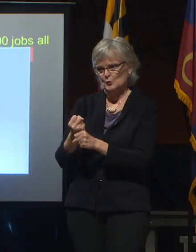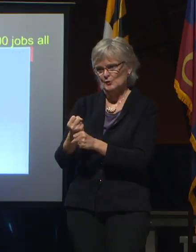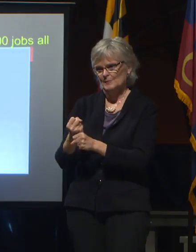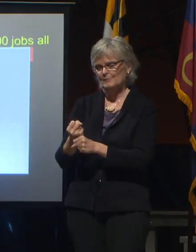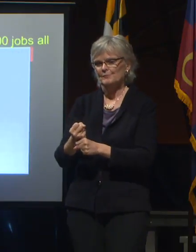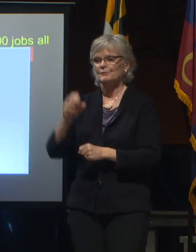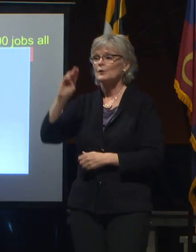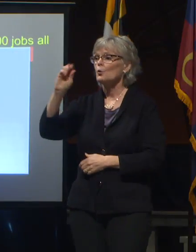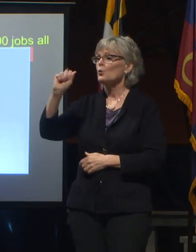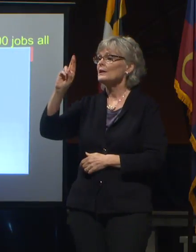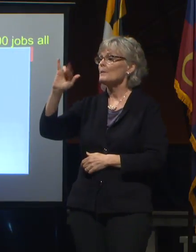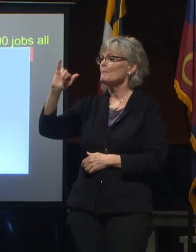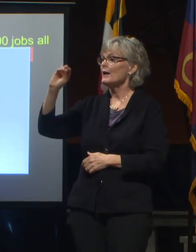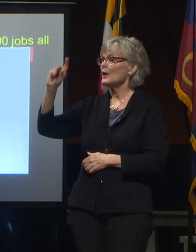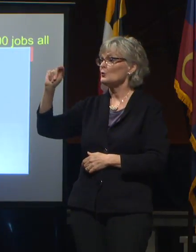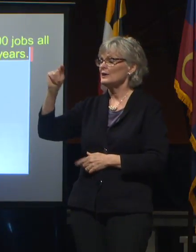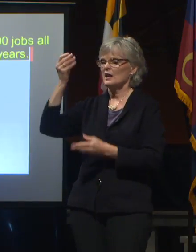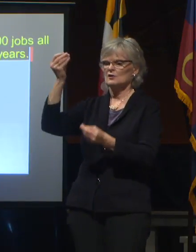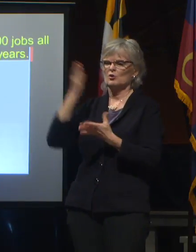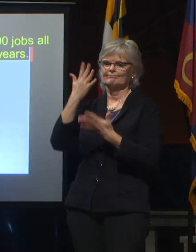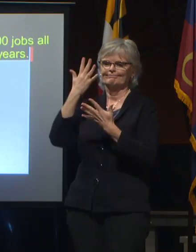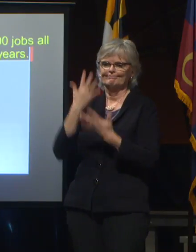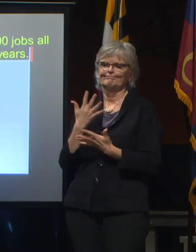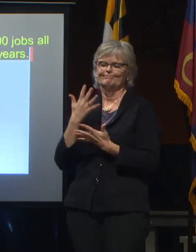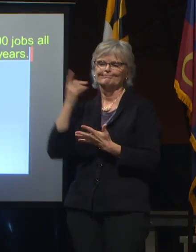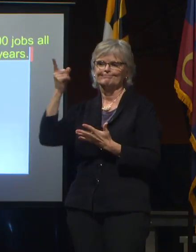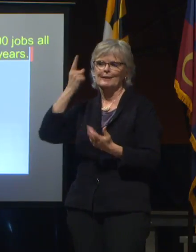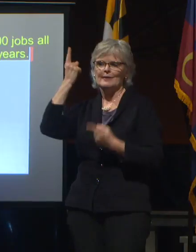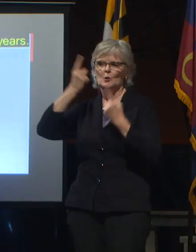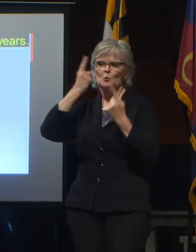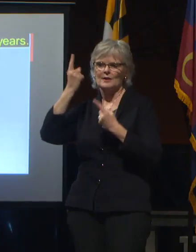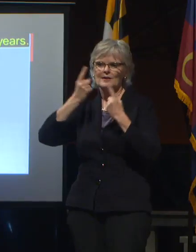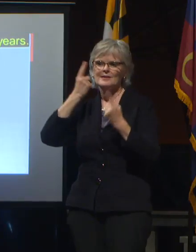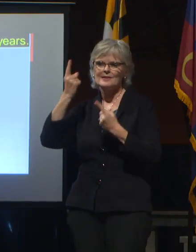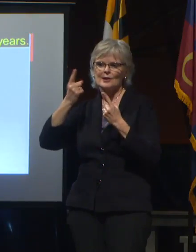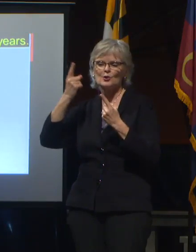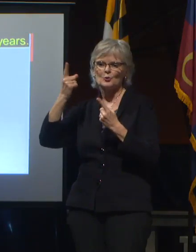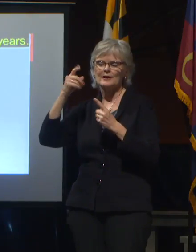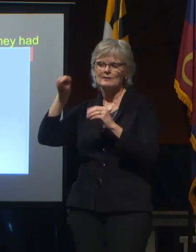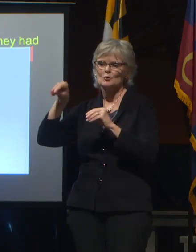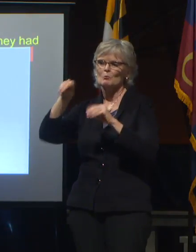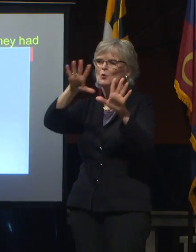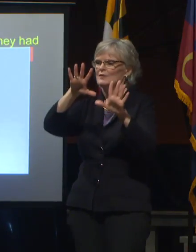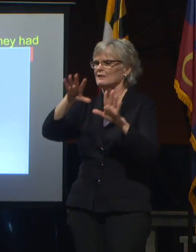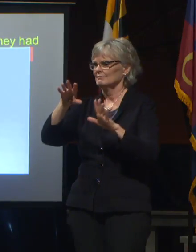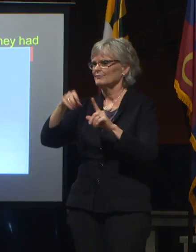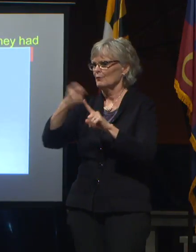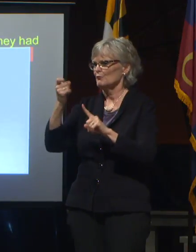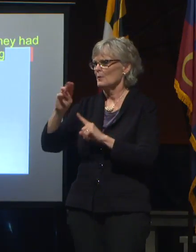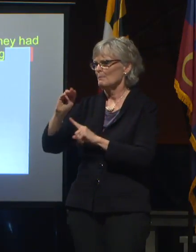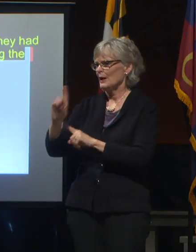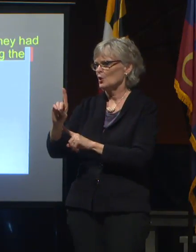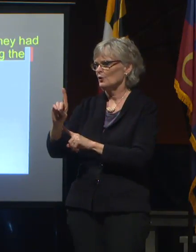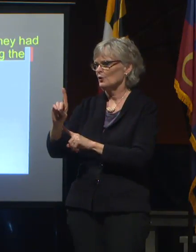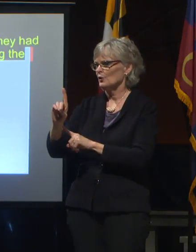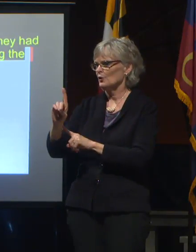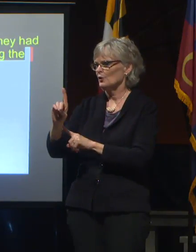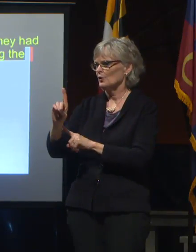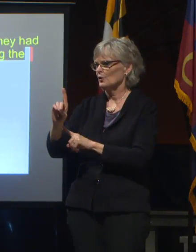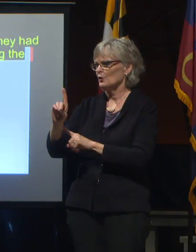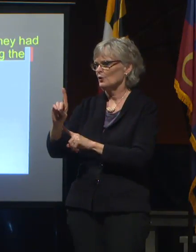When Marriott told us, sadly, that they were giving some consideration to leaving the state, County